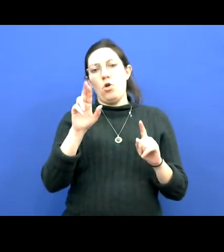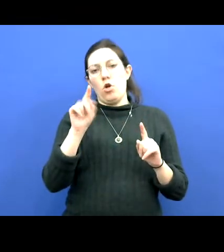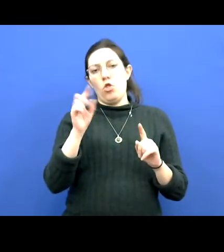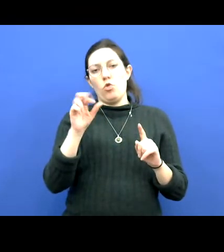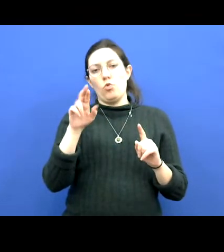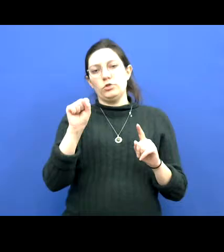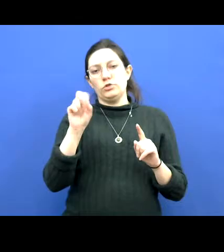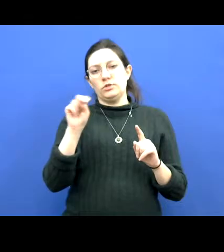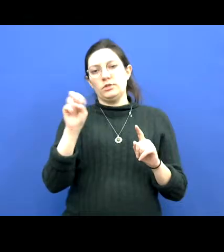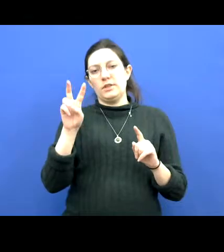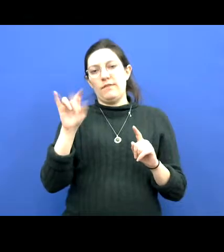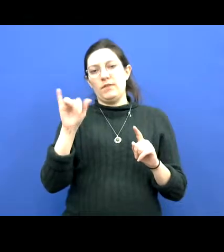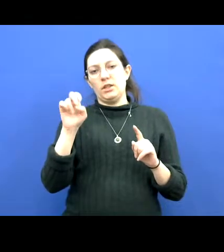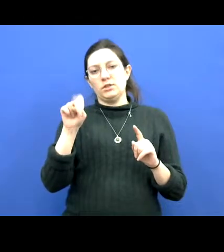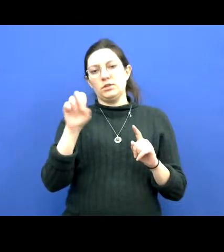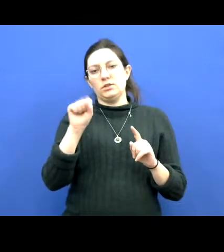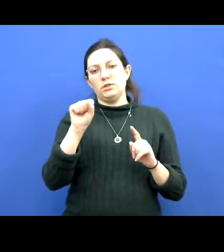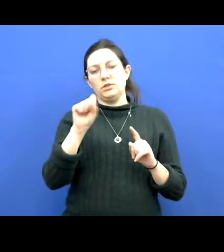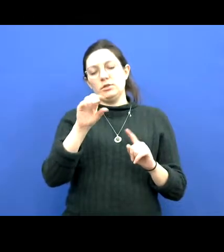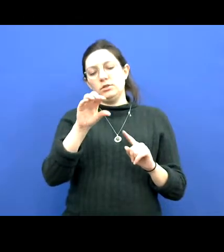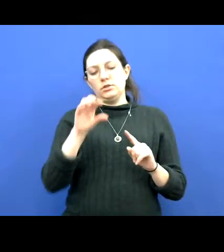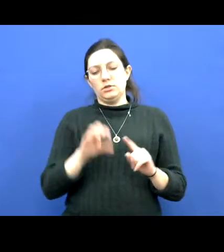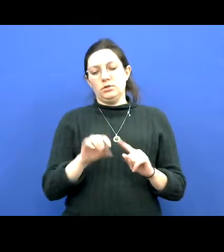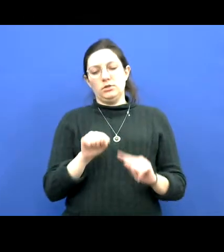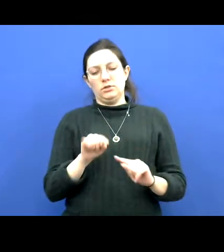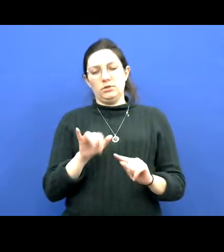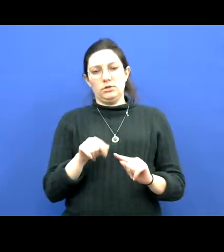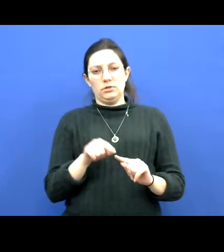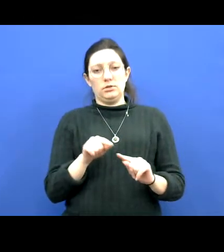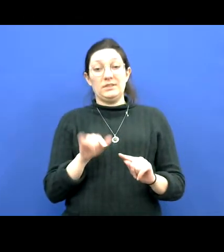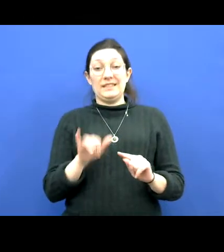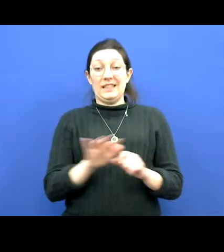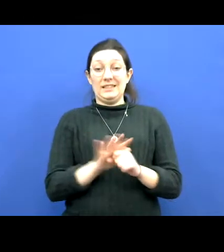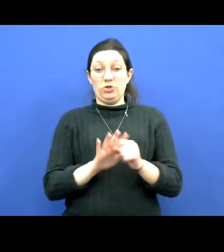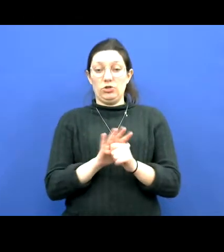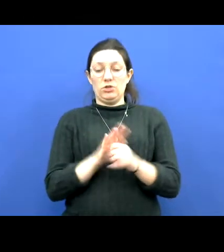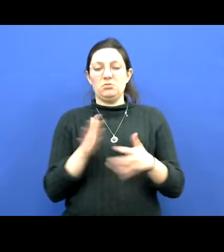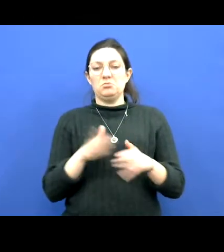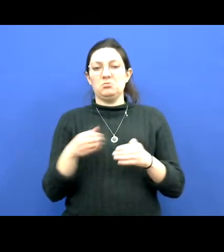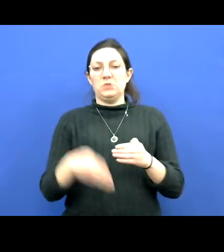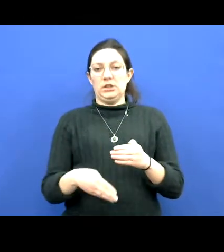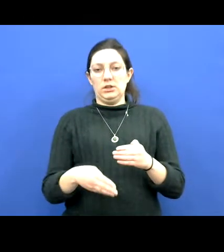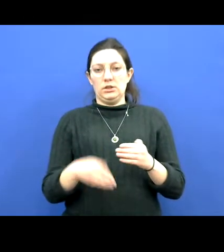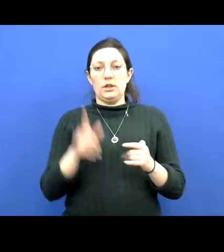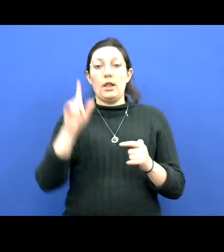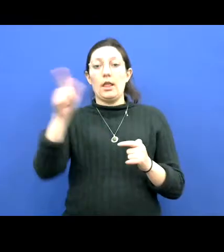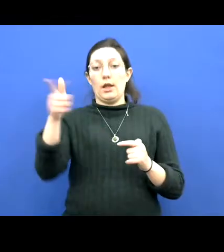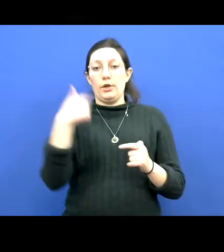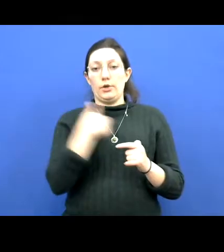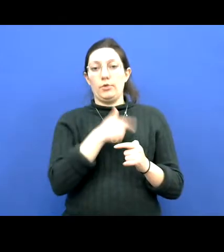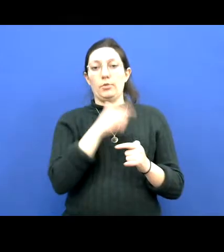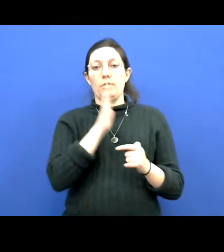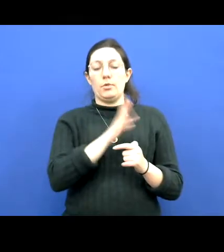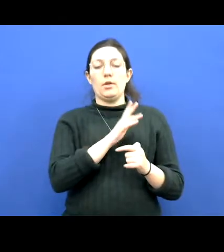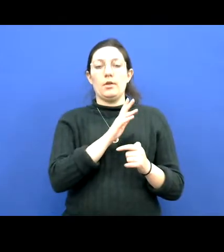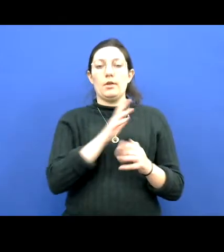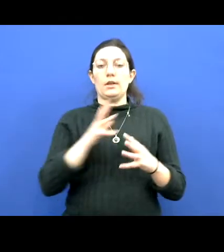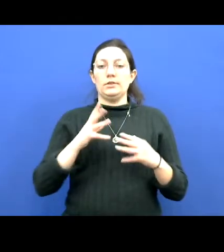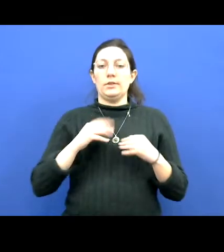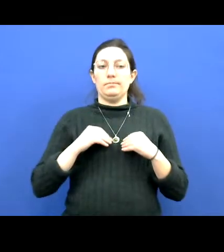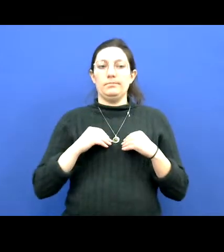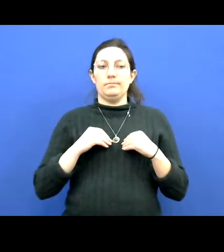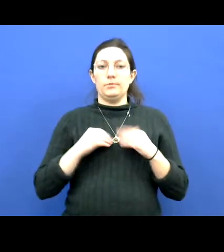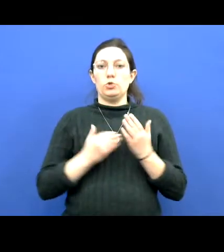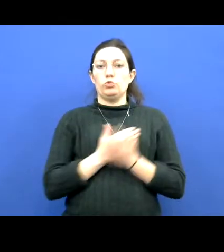we're accepting section 1. This section is complete. And later on, we're actually going to be accepting a